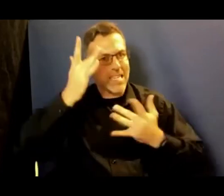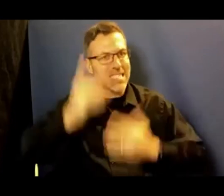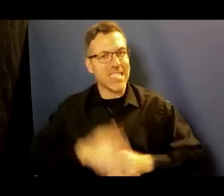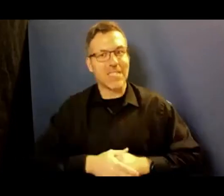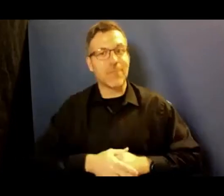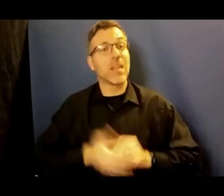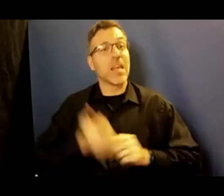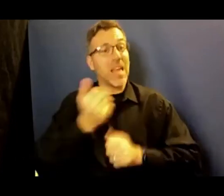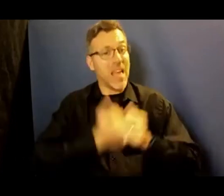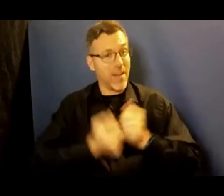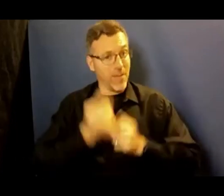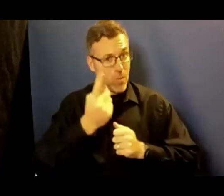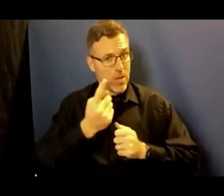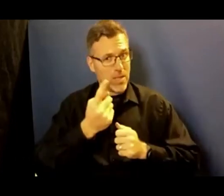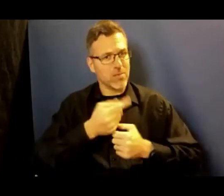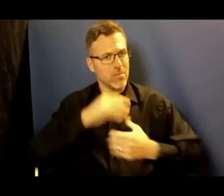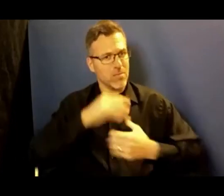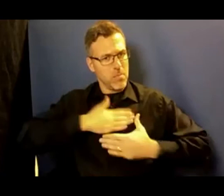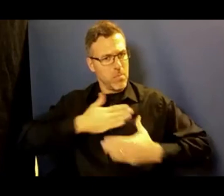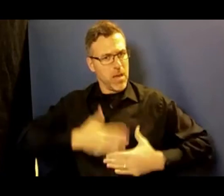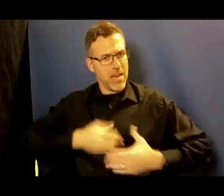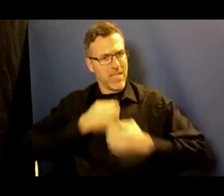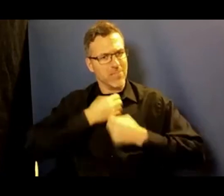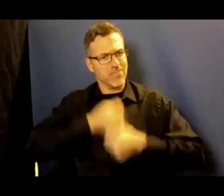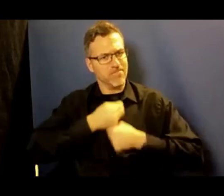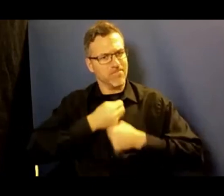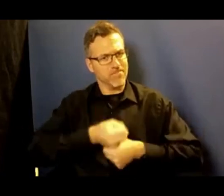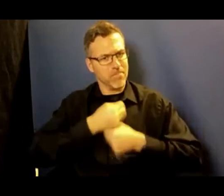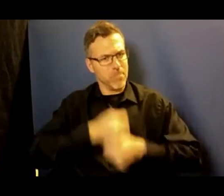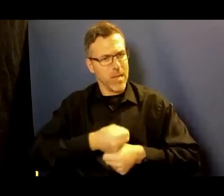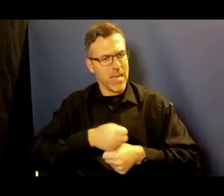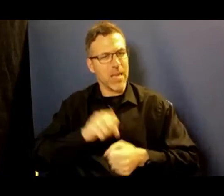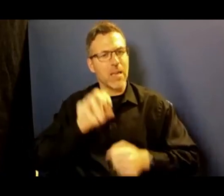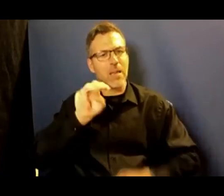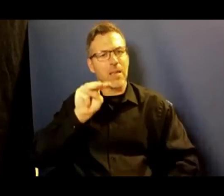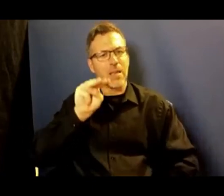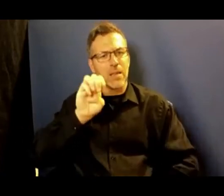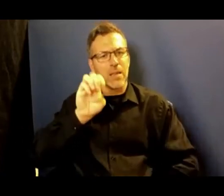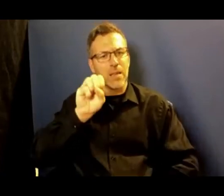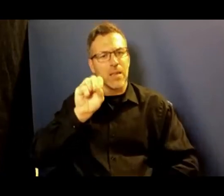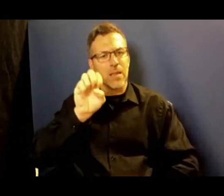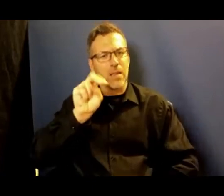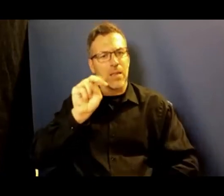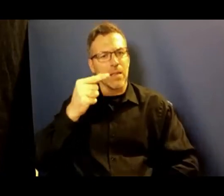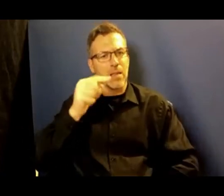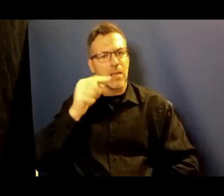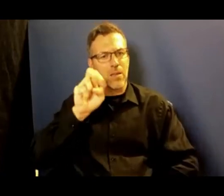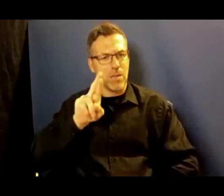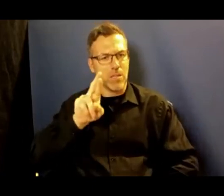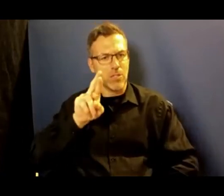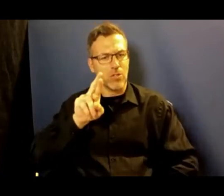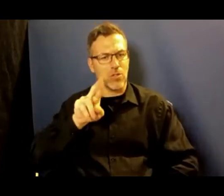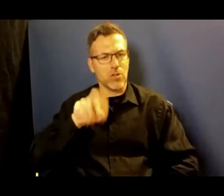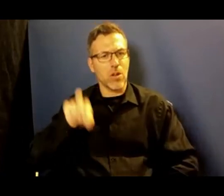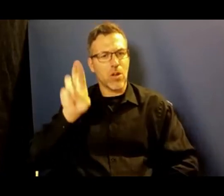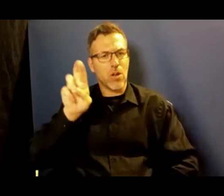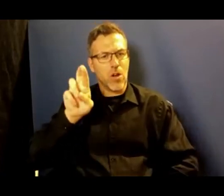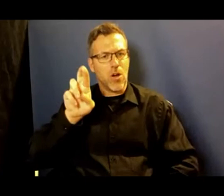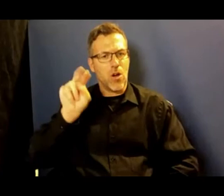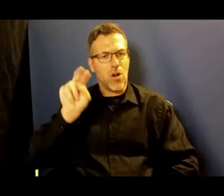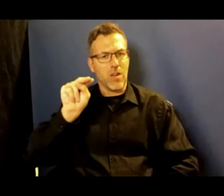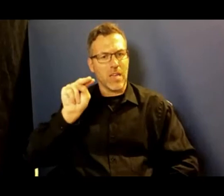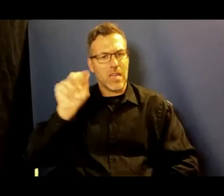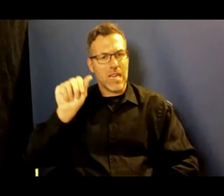RNA. So our cells have their little, my husband likes to call it a manual. So each cell has its own copy